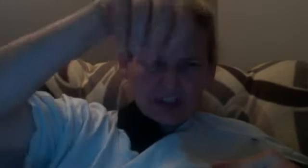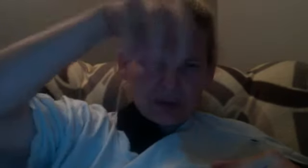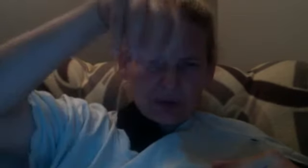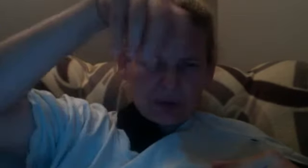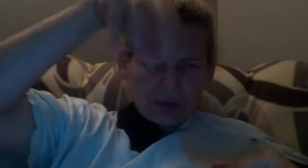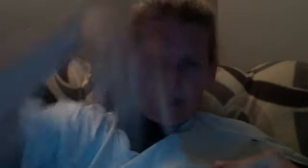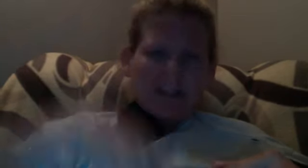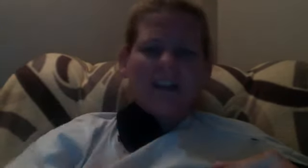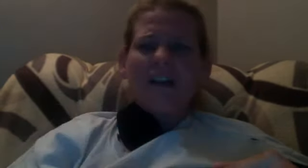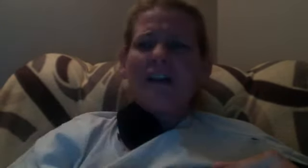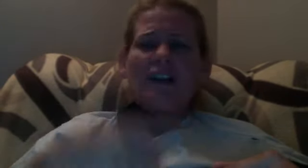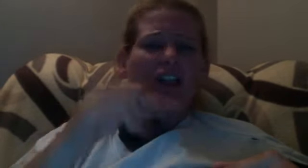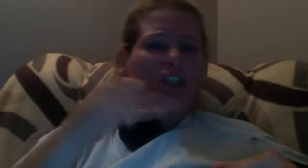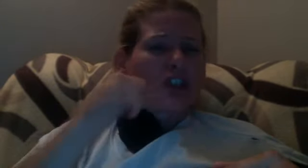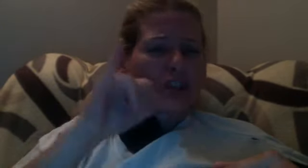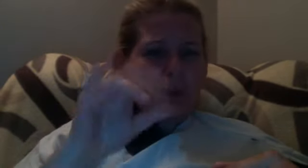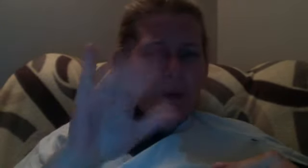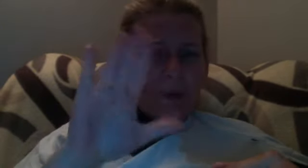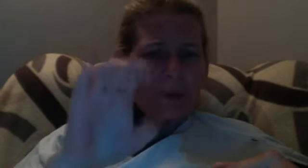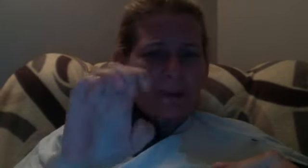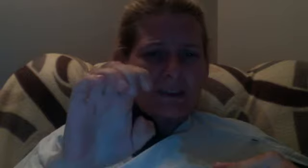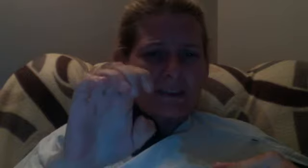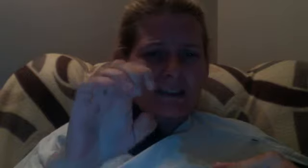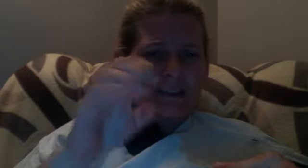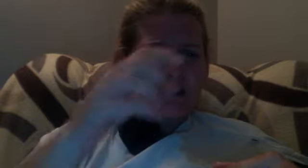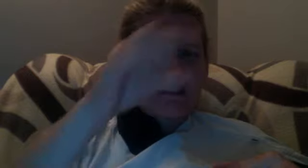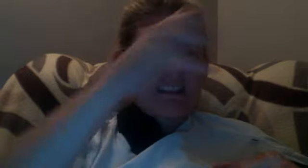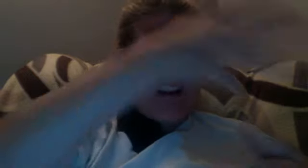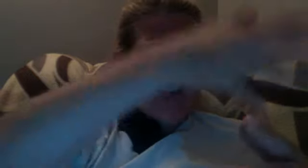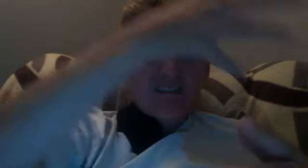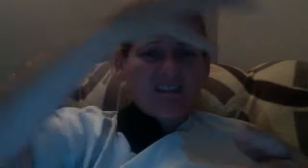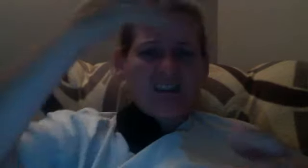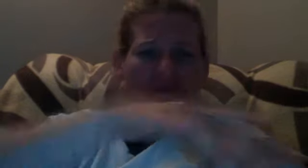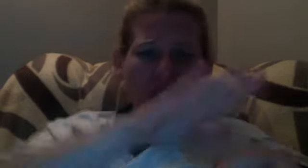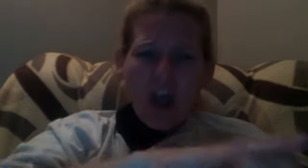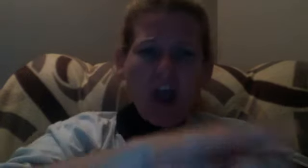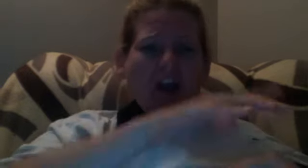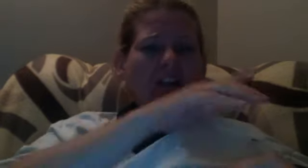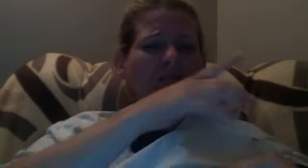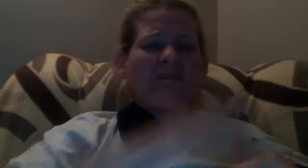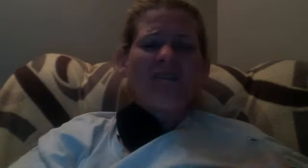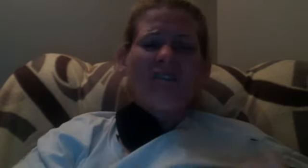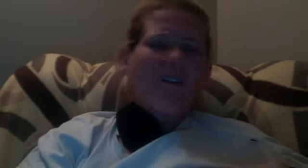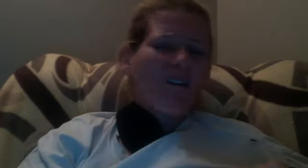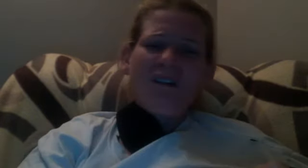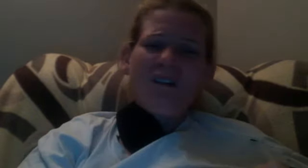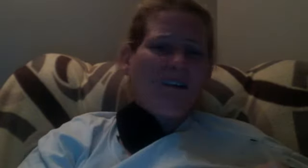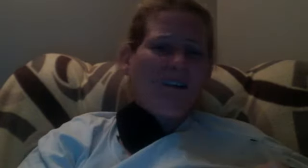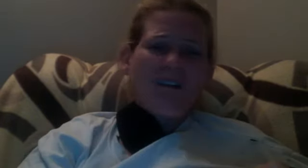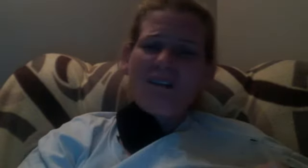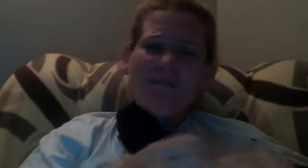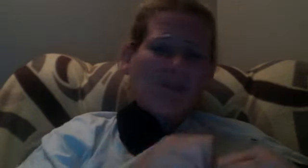I sell everything. Okay. If I collected everything, I would be broke. Then you might get $400. I